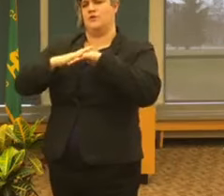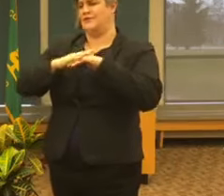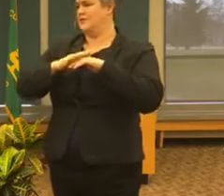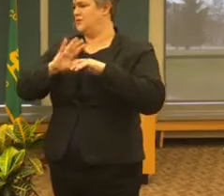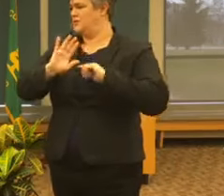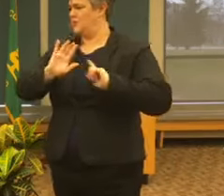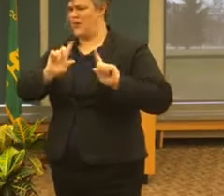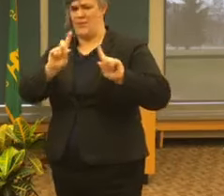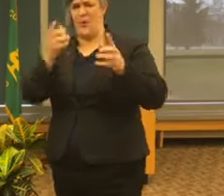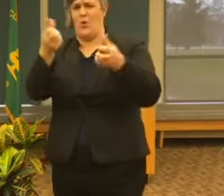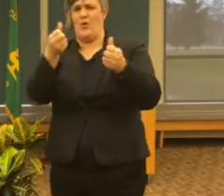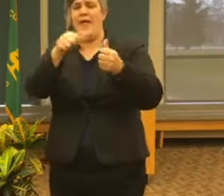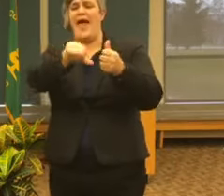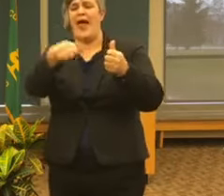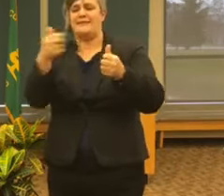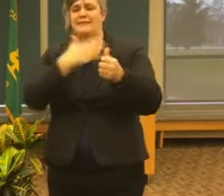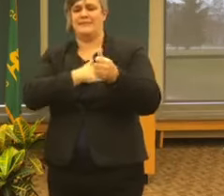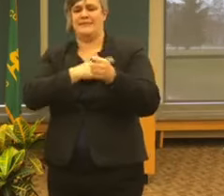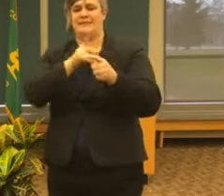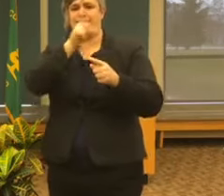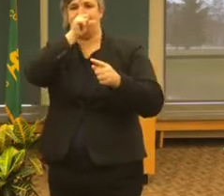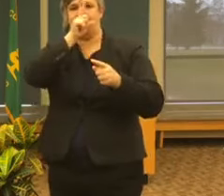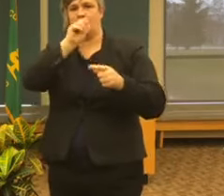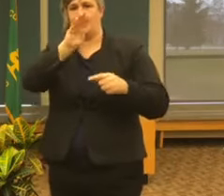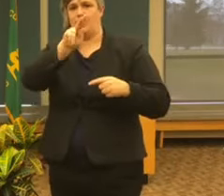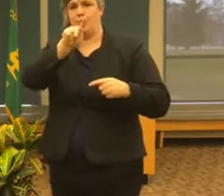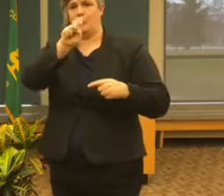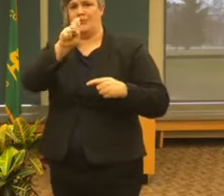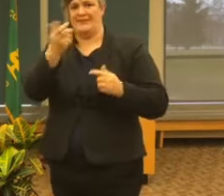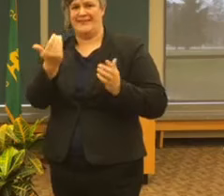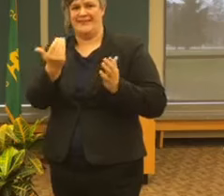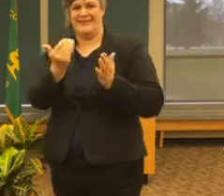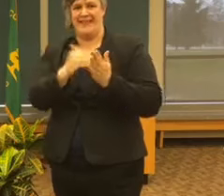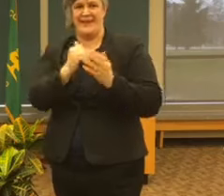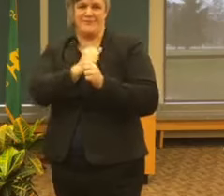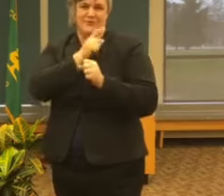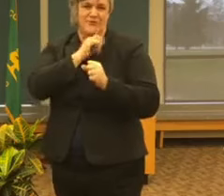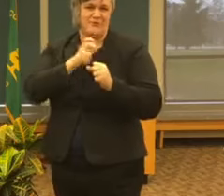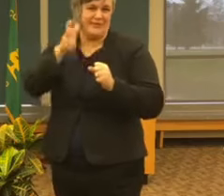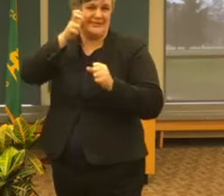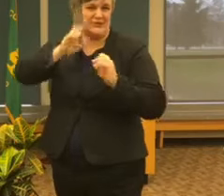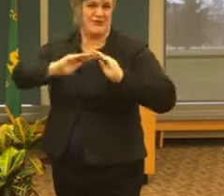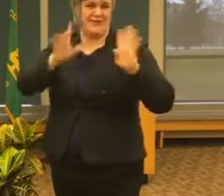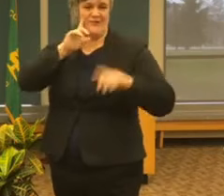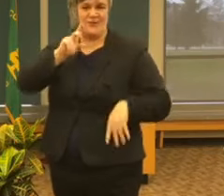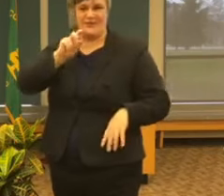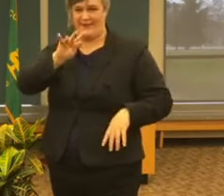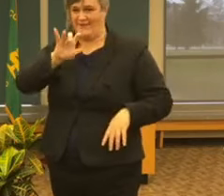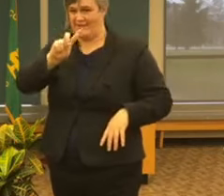Oop. Everyone else should mute your phones, by the way, just so we can hear David.